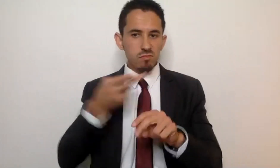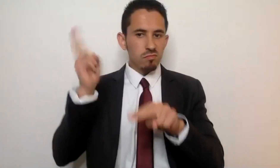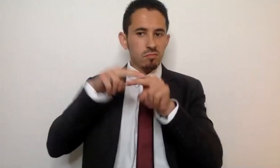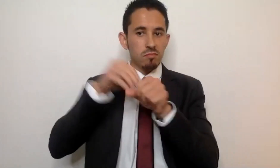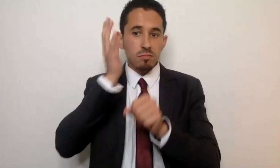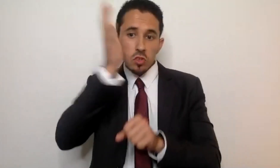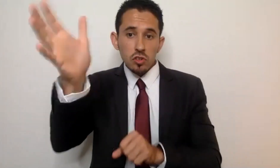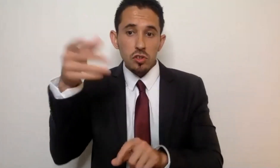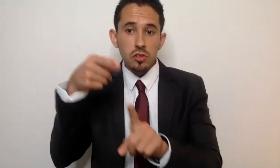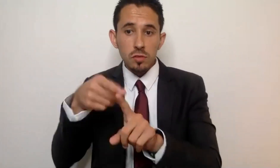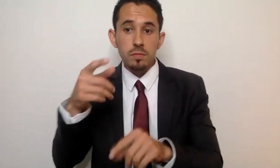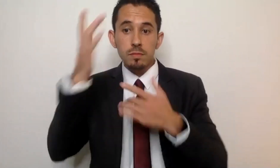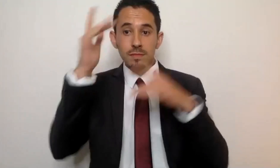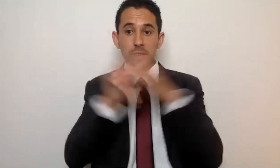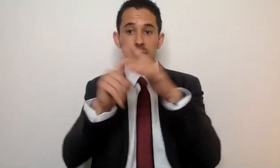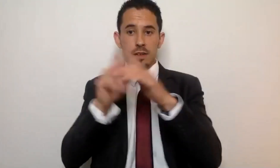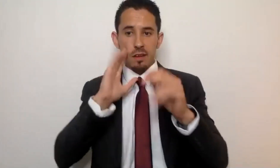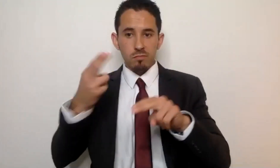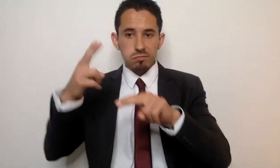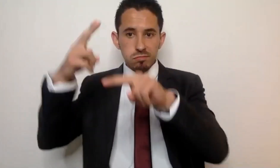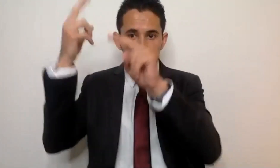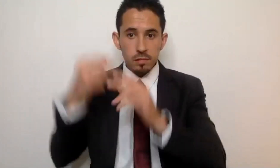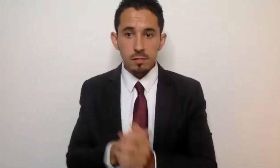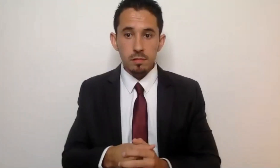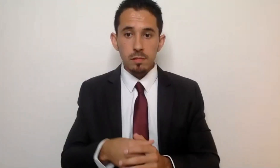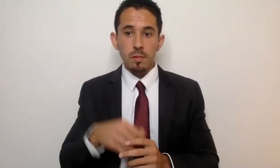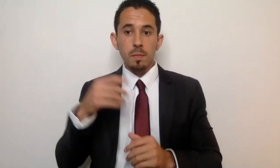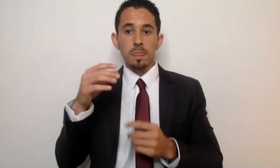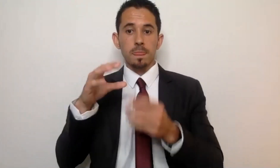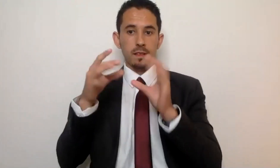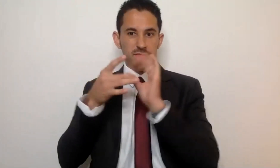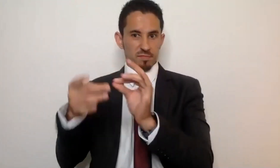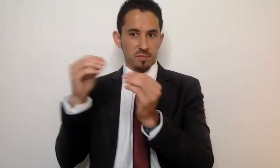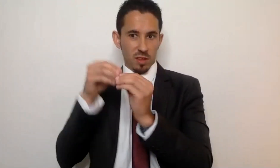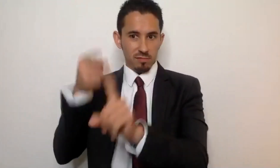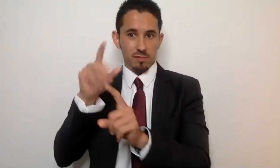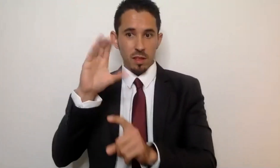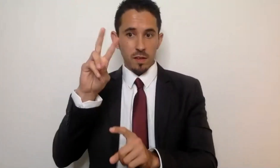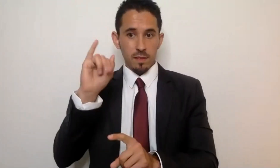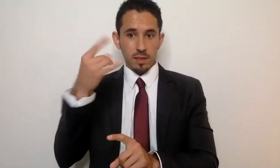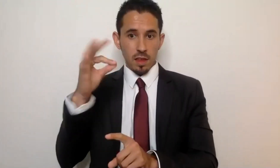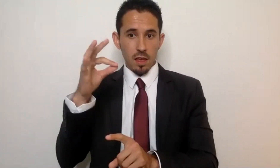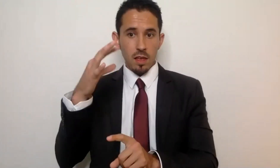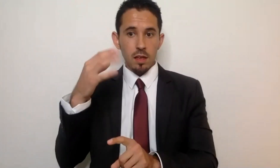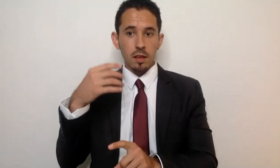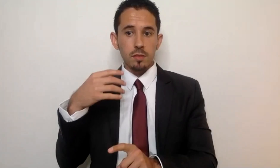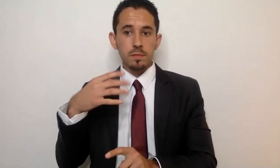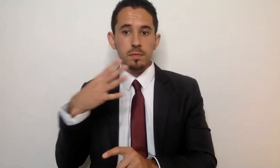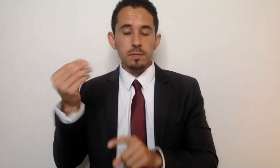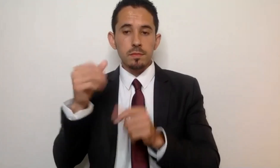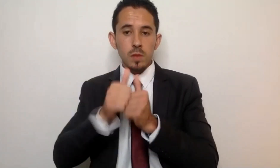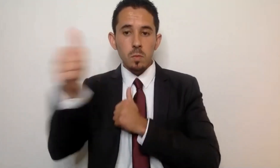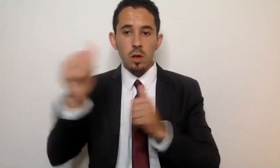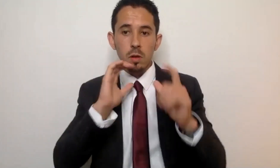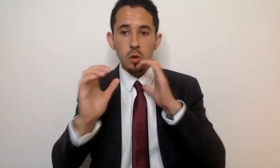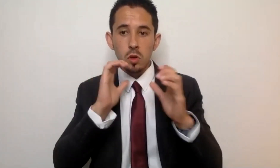Climate change will intensify in the future, and disease prevalence may increase in intensity too, especially with COVID-19 and